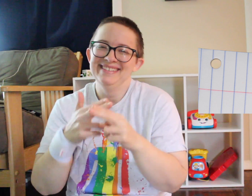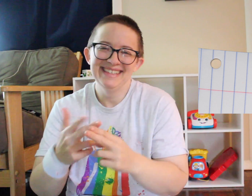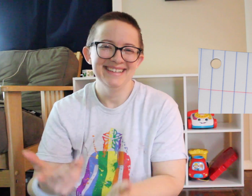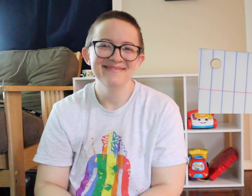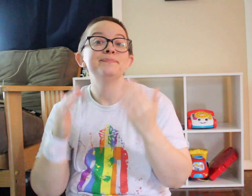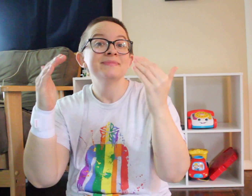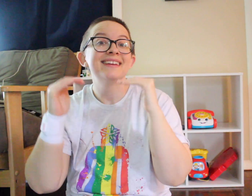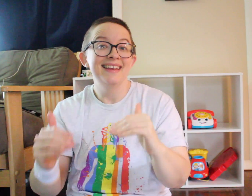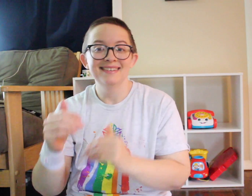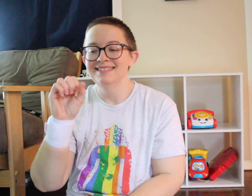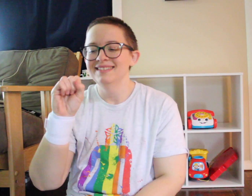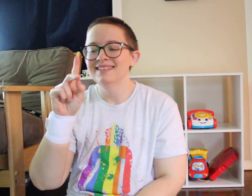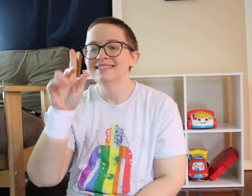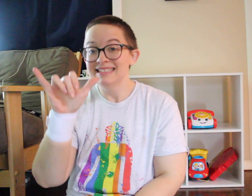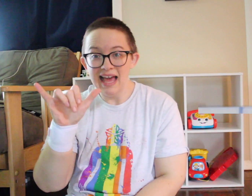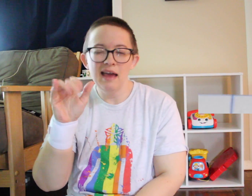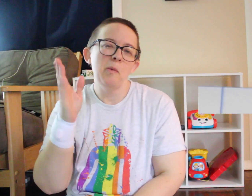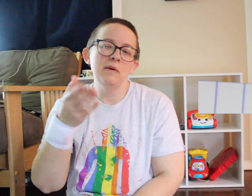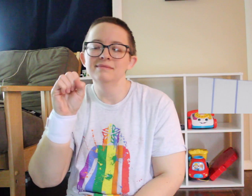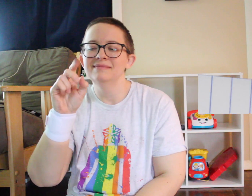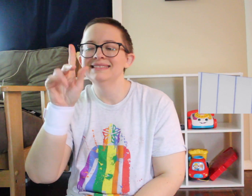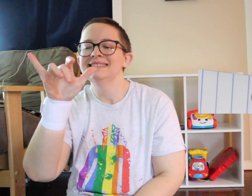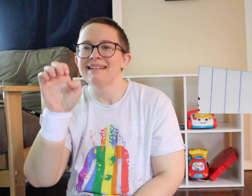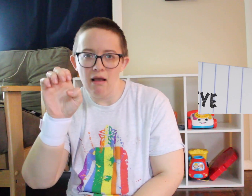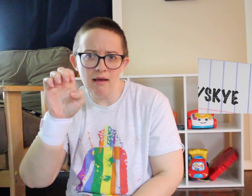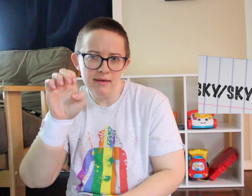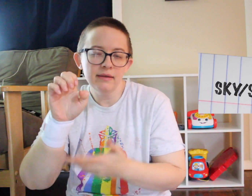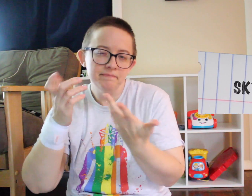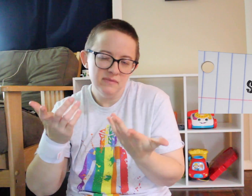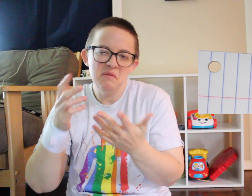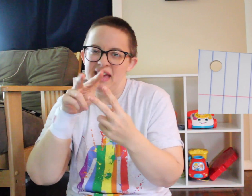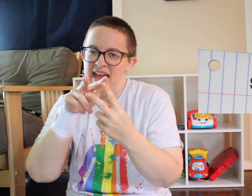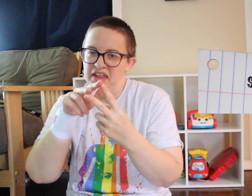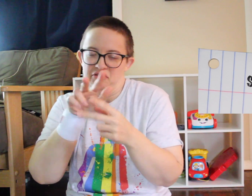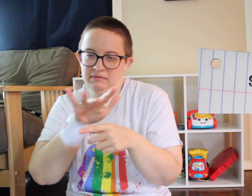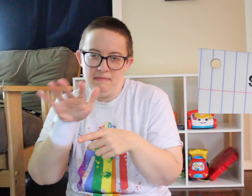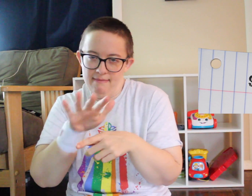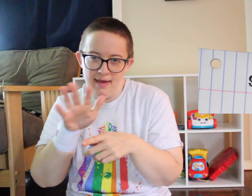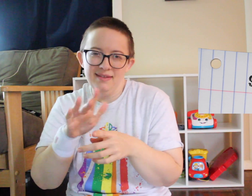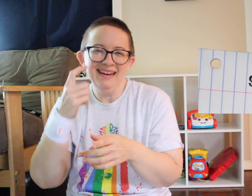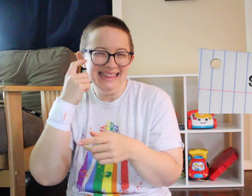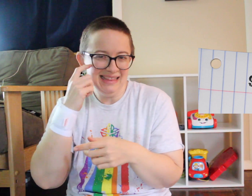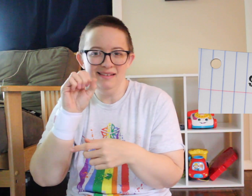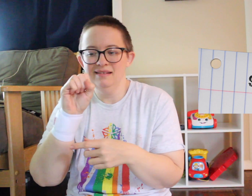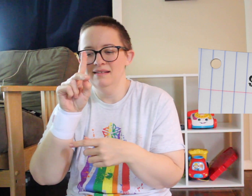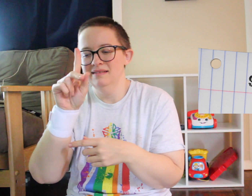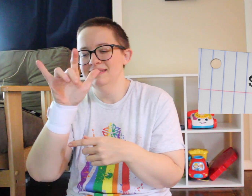just think it's cute. Next is Sky or Sky with an E, either spelling. I think